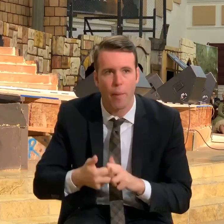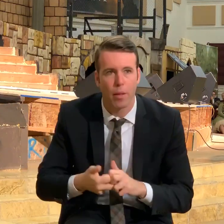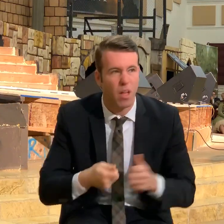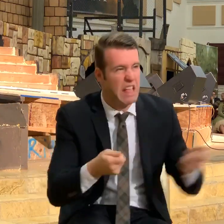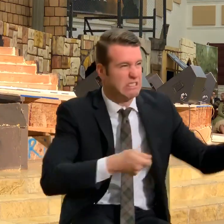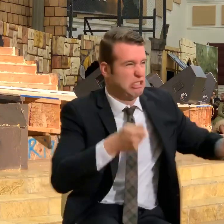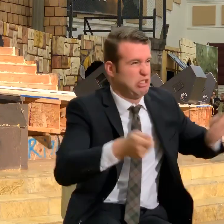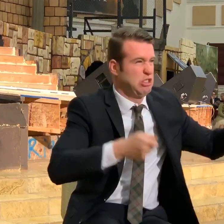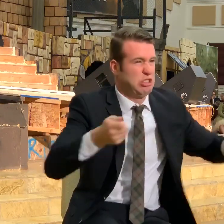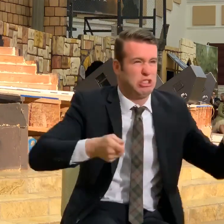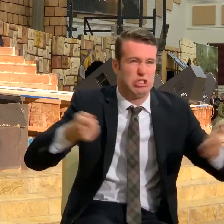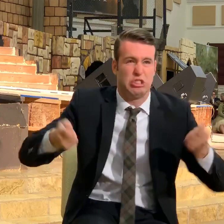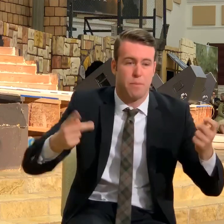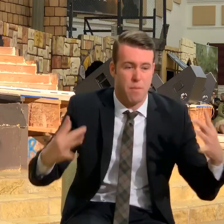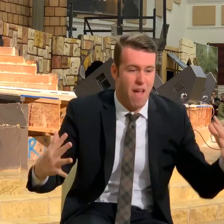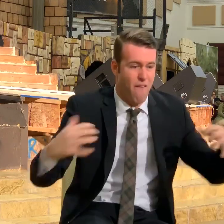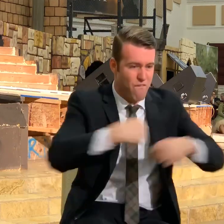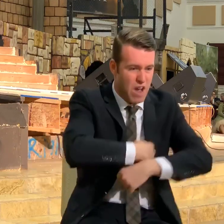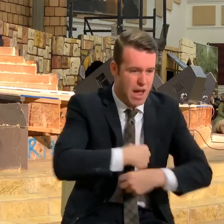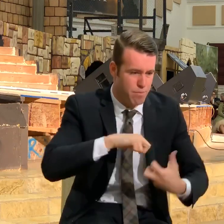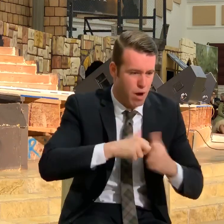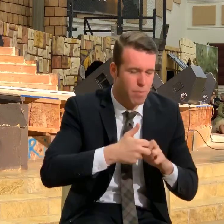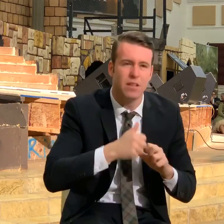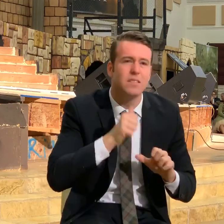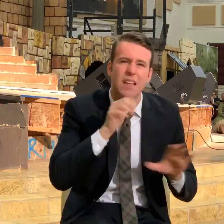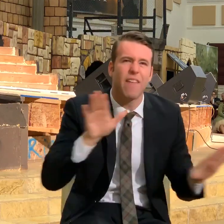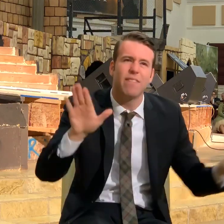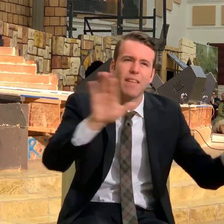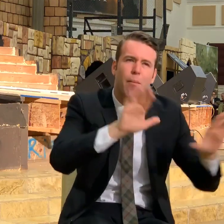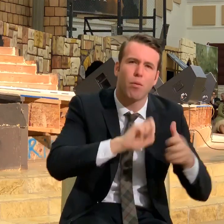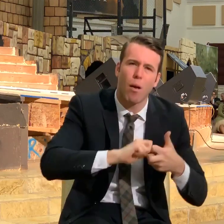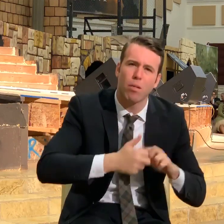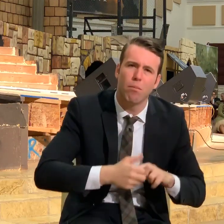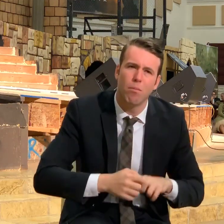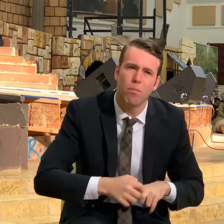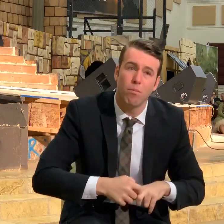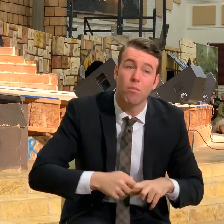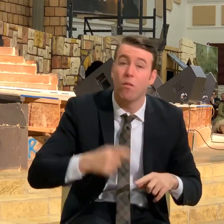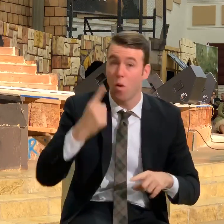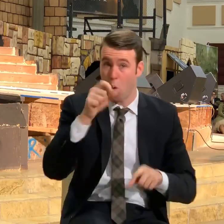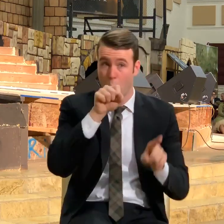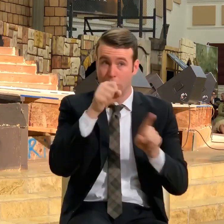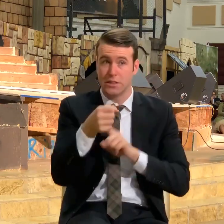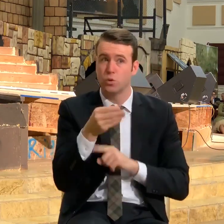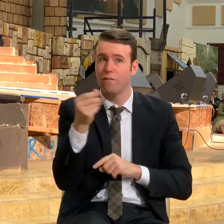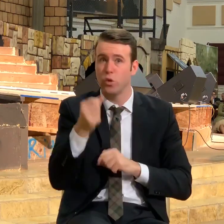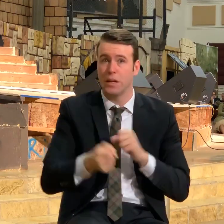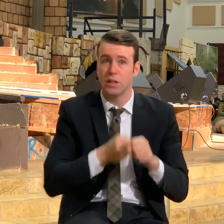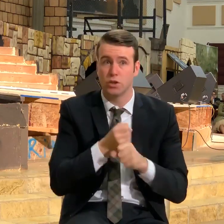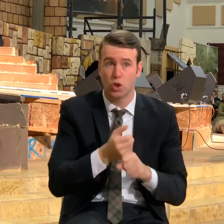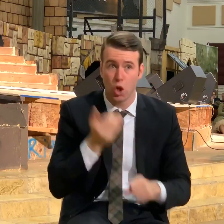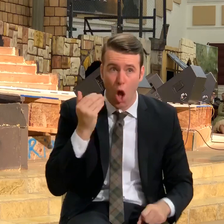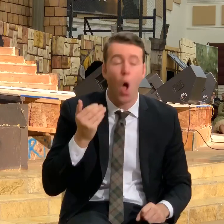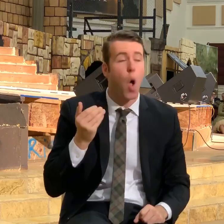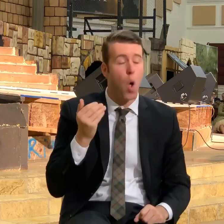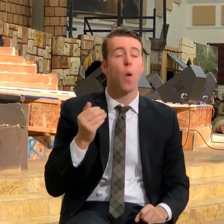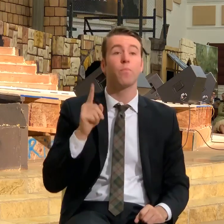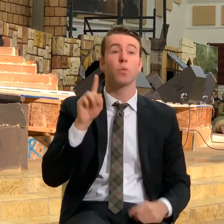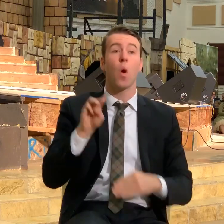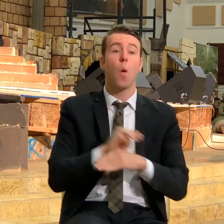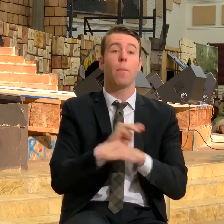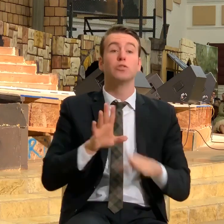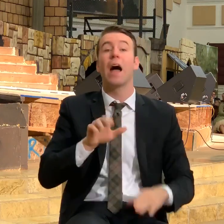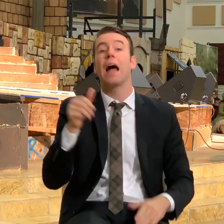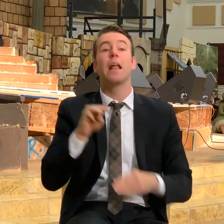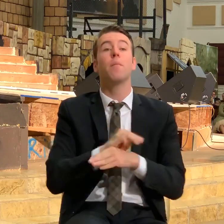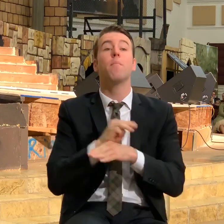it. You drag other people into a fight that's not their own. I had a situation a few years ago with a minister,